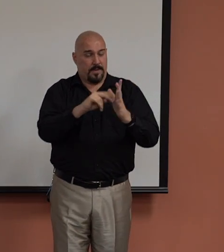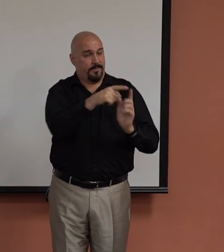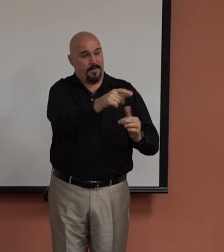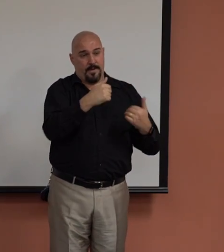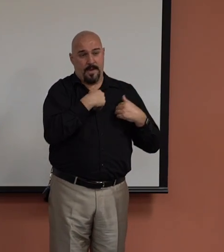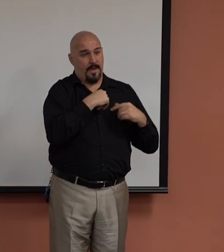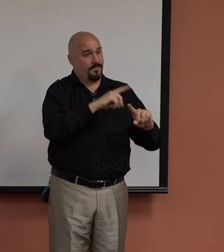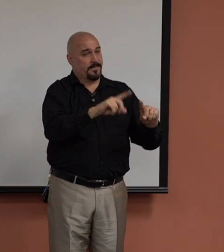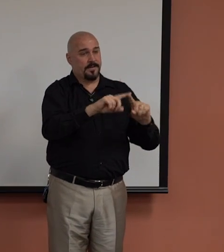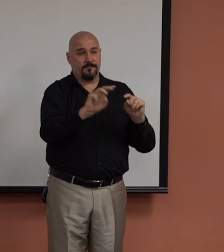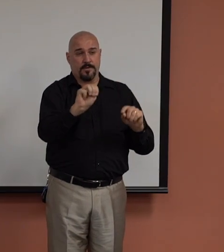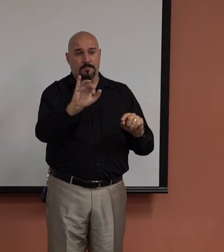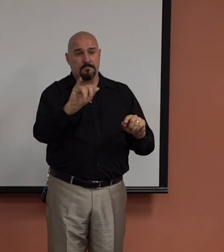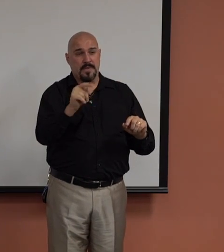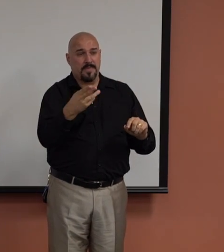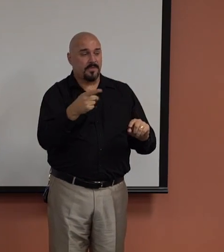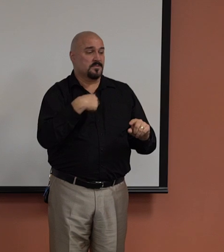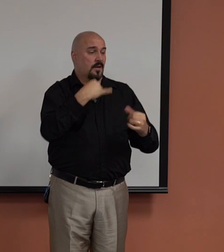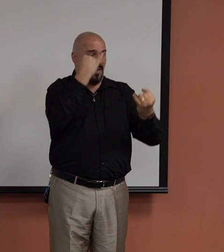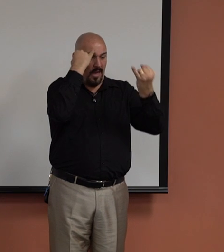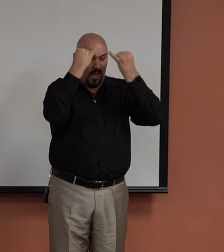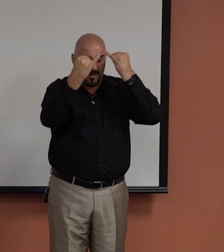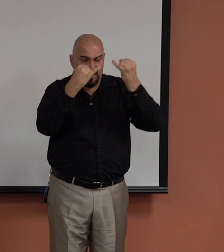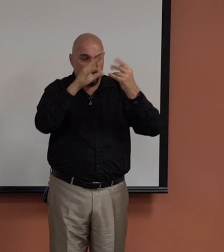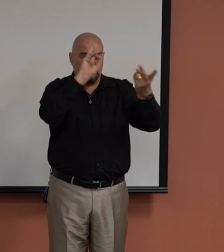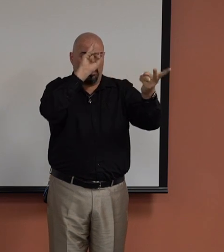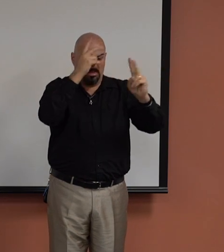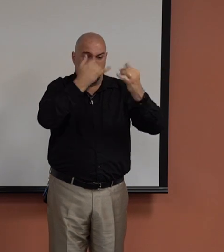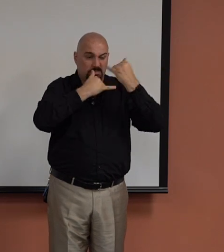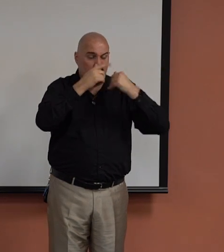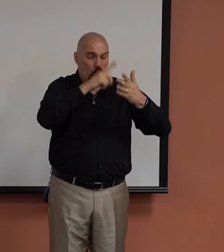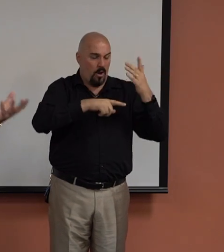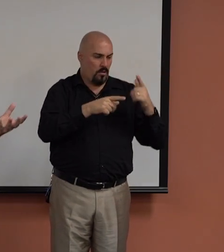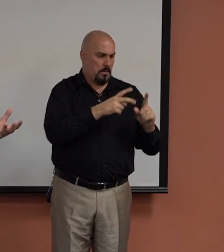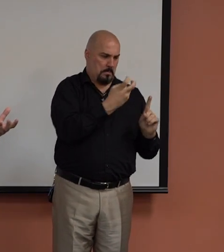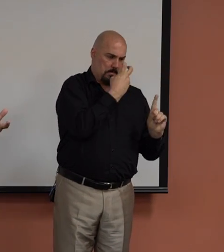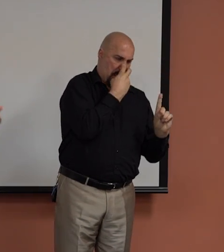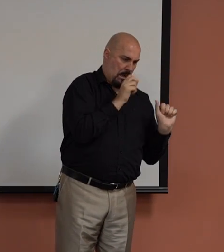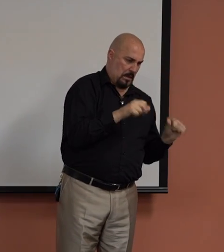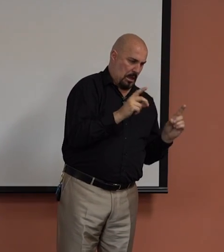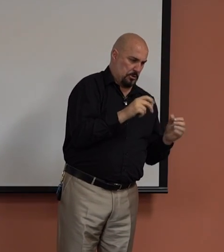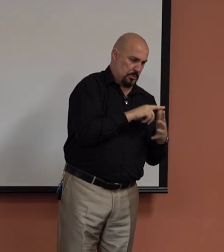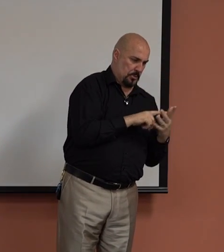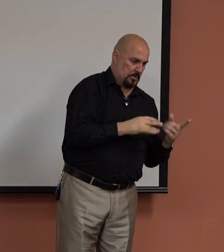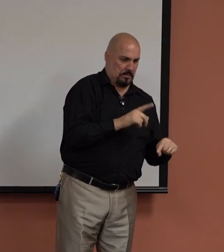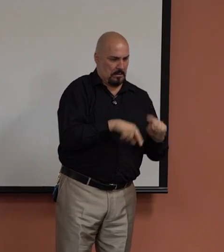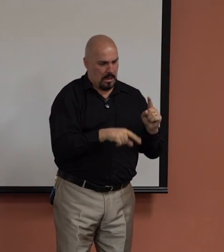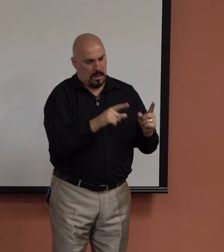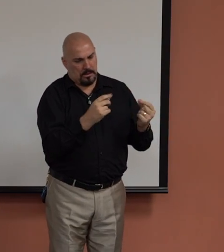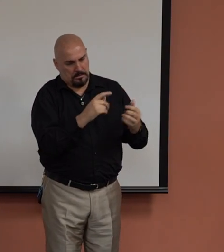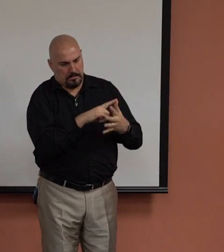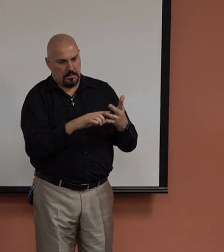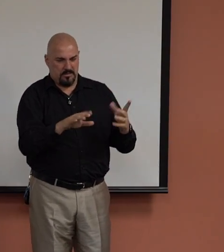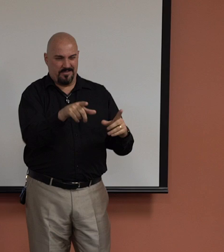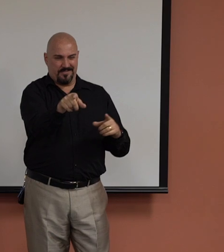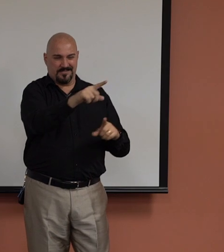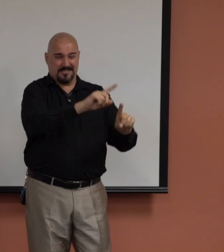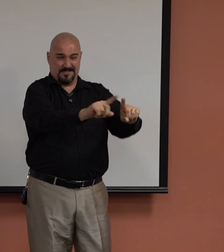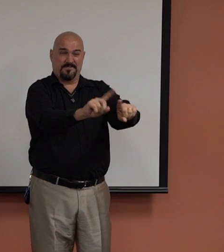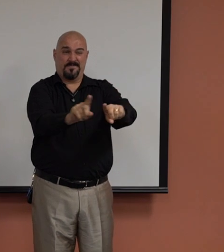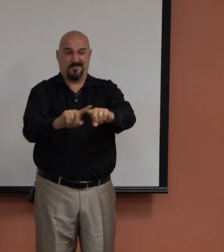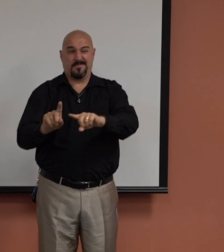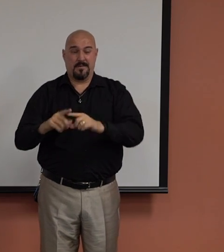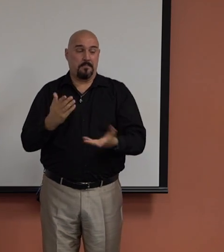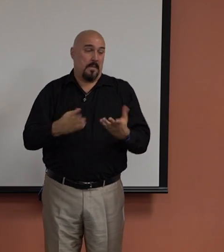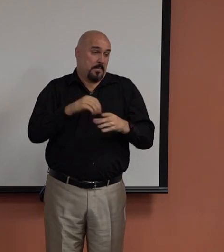ideas about what a blind person can do. And so there may be some things that we're not even aware of within our own